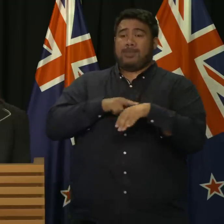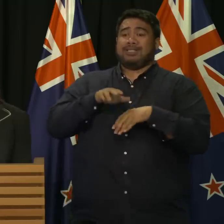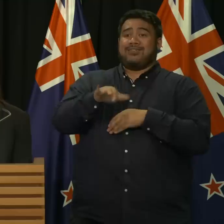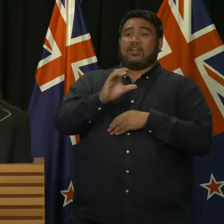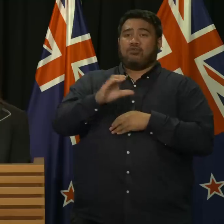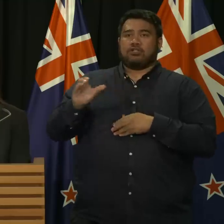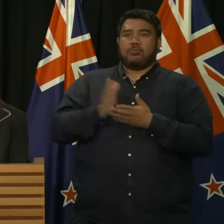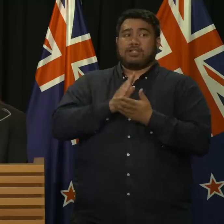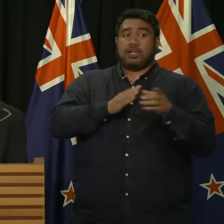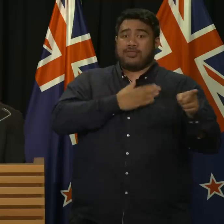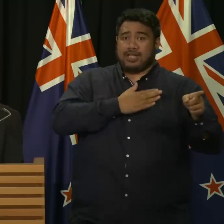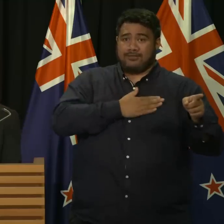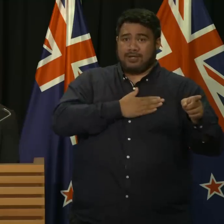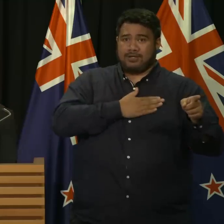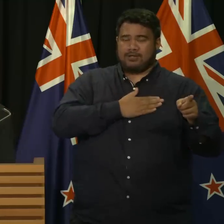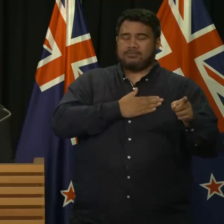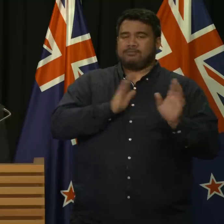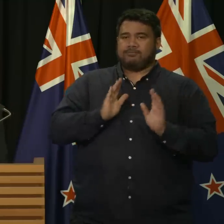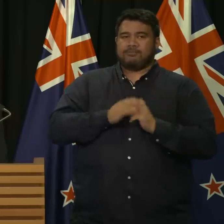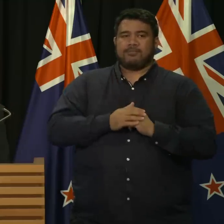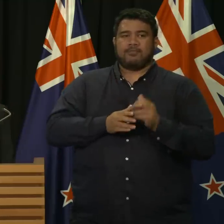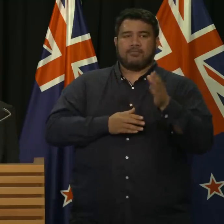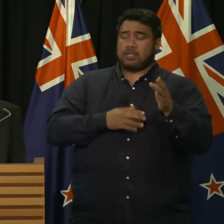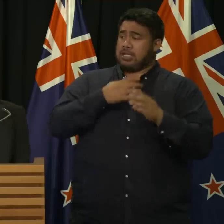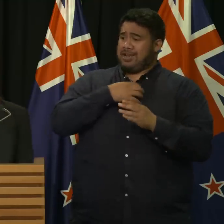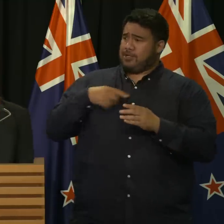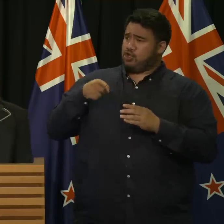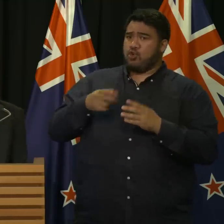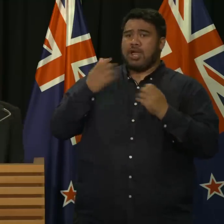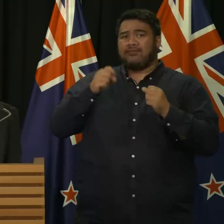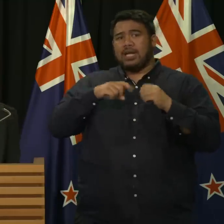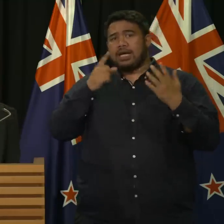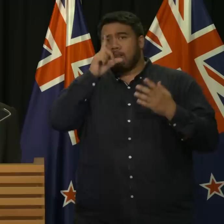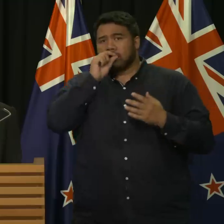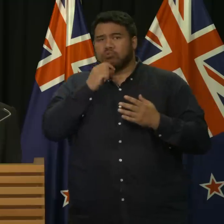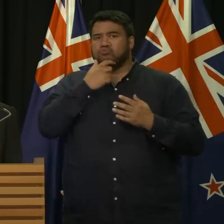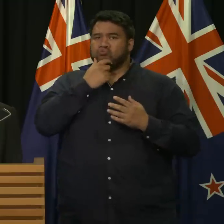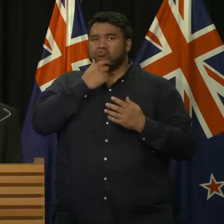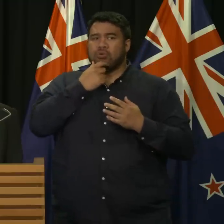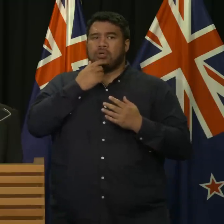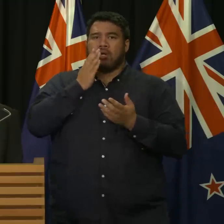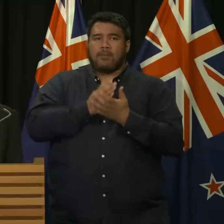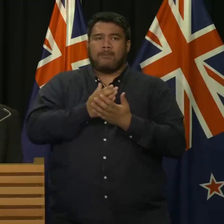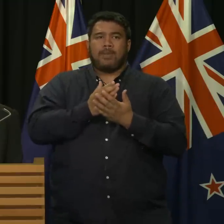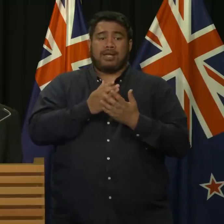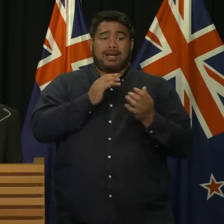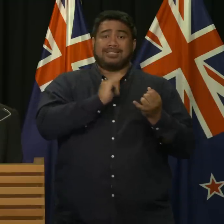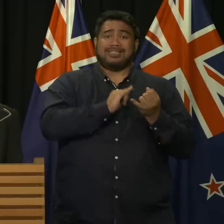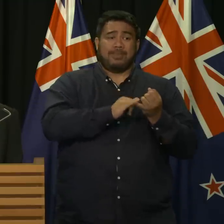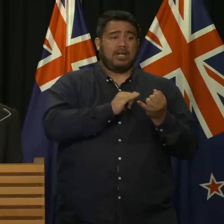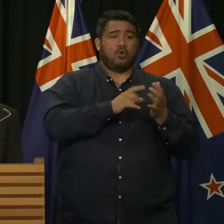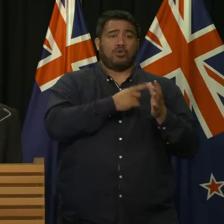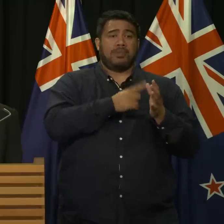their safety and ensure their safety. Does the government have any estimate of how many guns like those semi-automatic